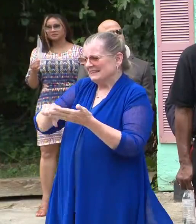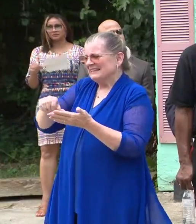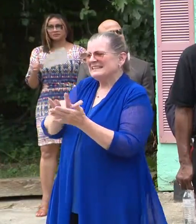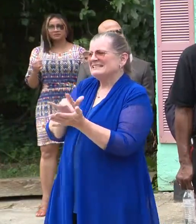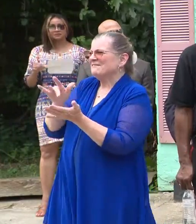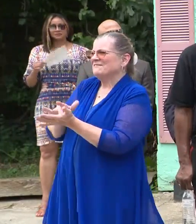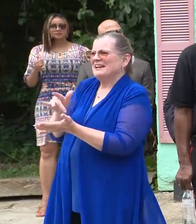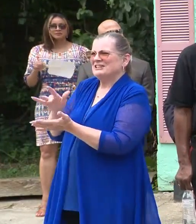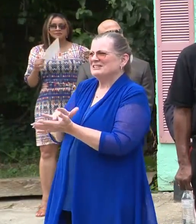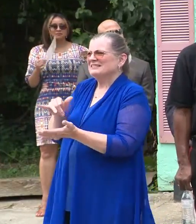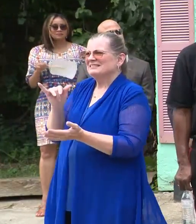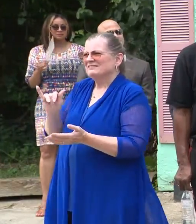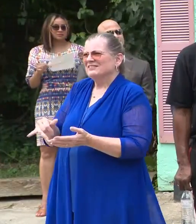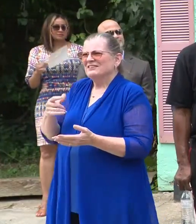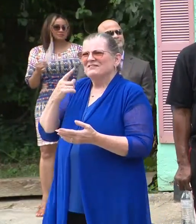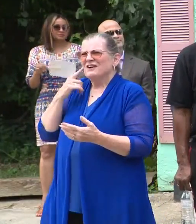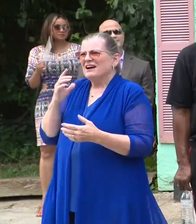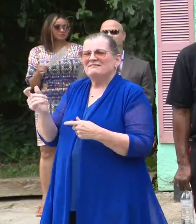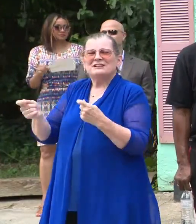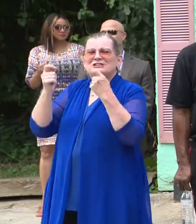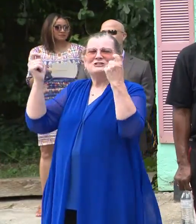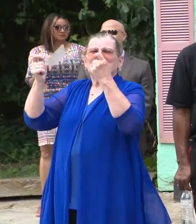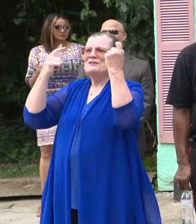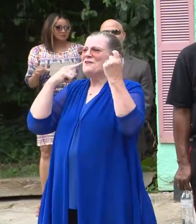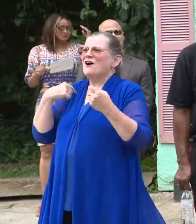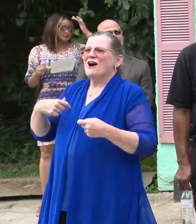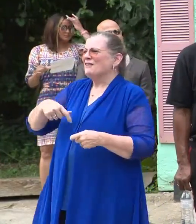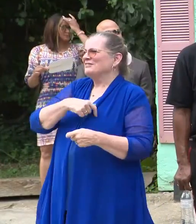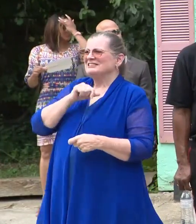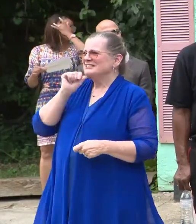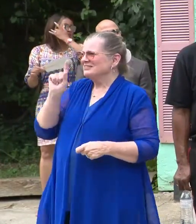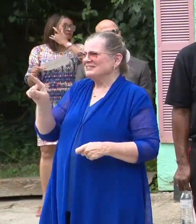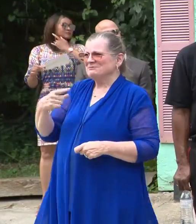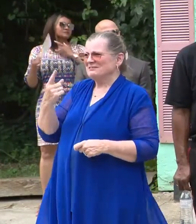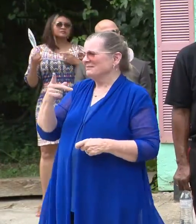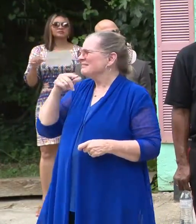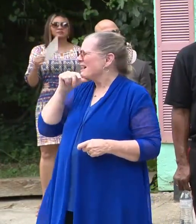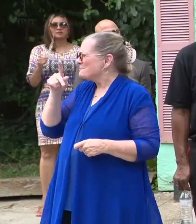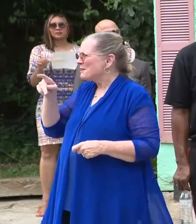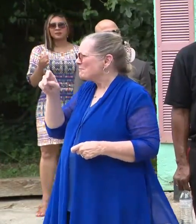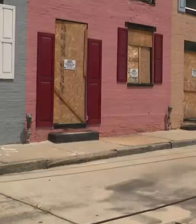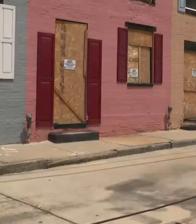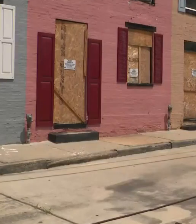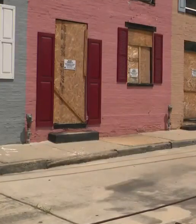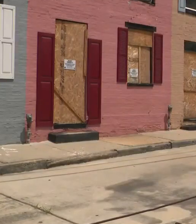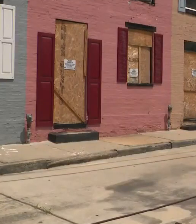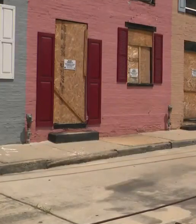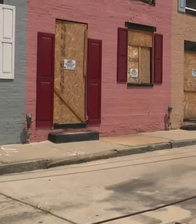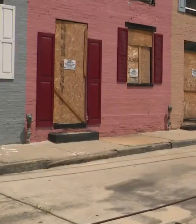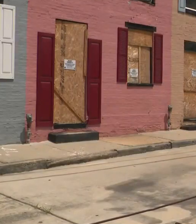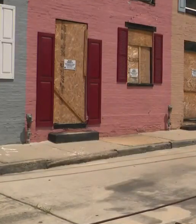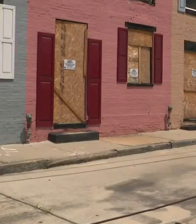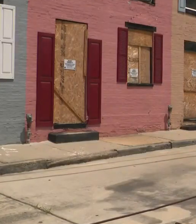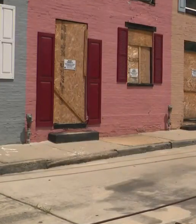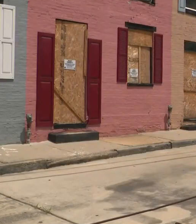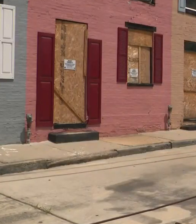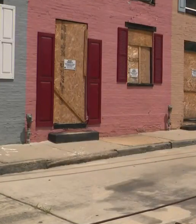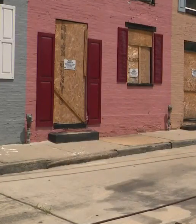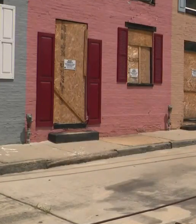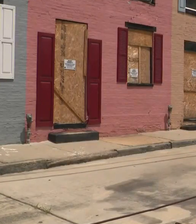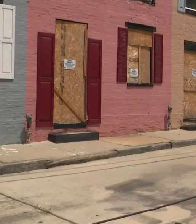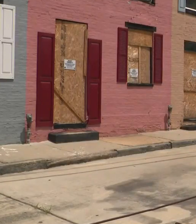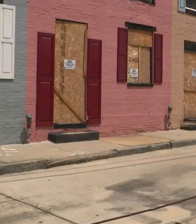is for us, all of us. It's not just Poppleton. This is the victory for all of us. Baltimore City. From West Baltimore, Sean Stryker for